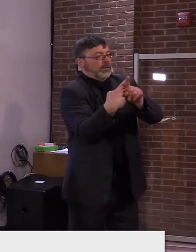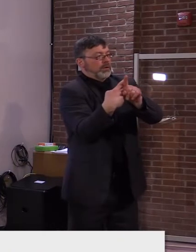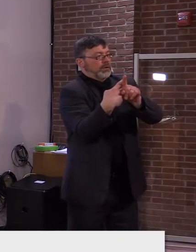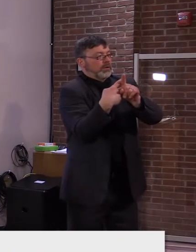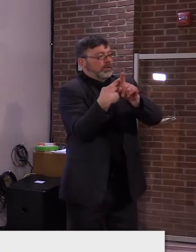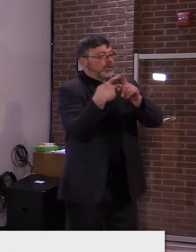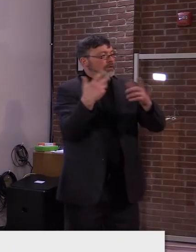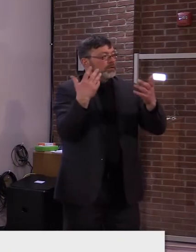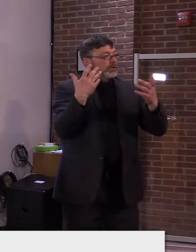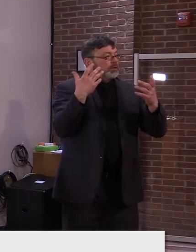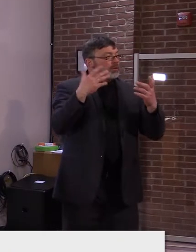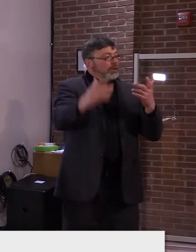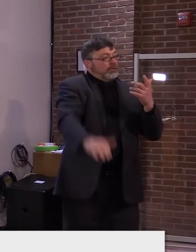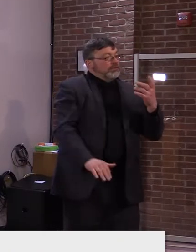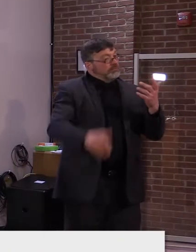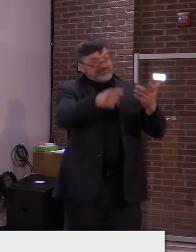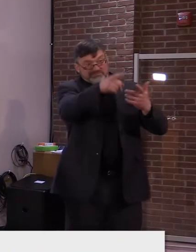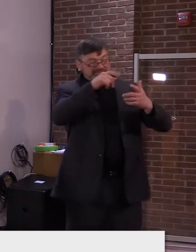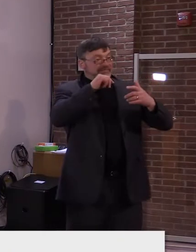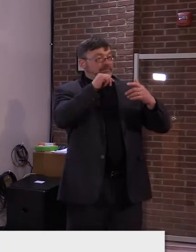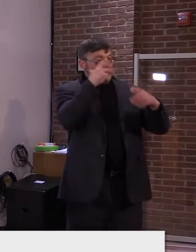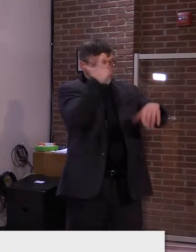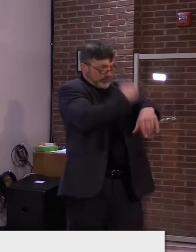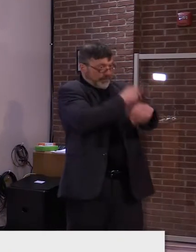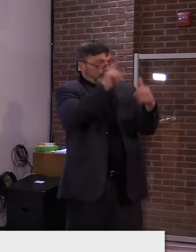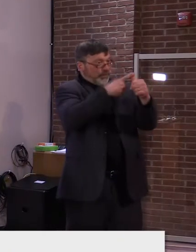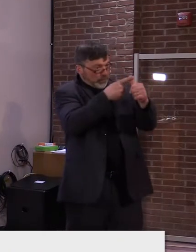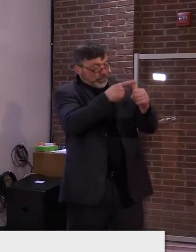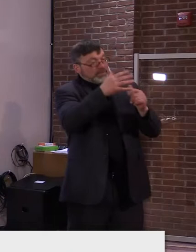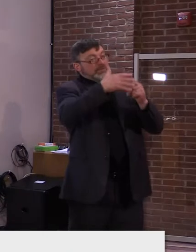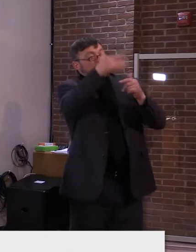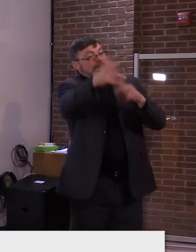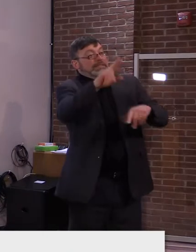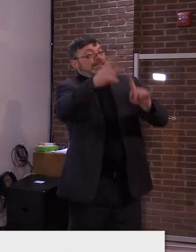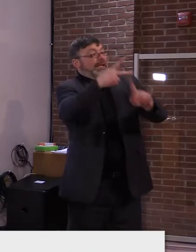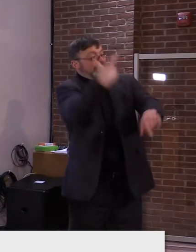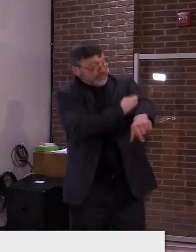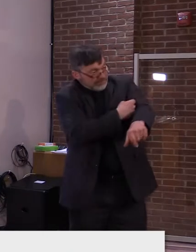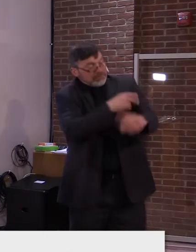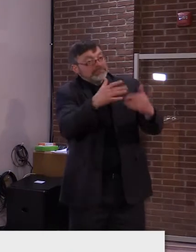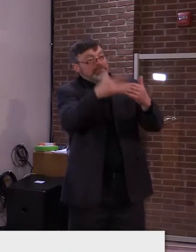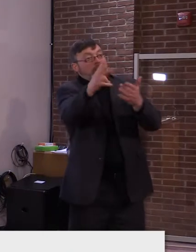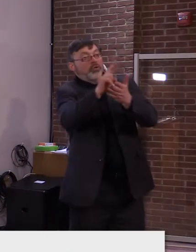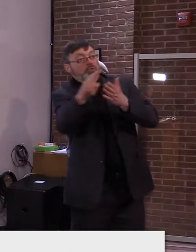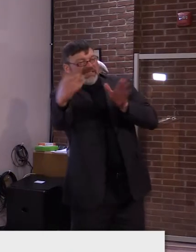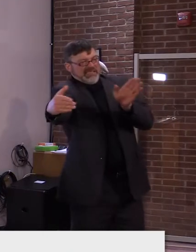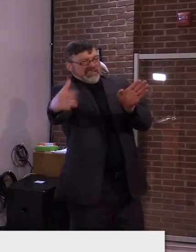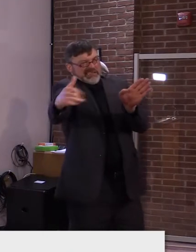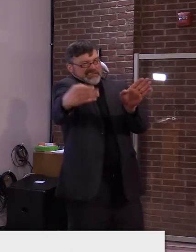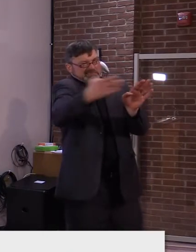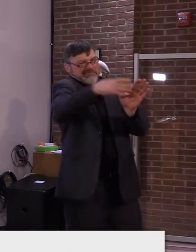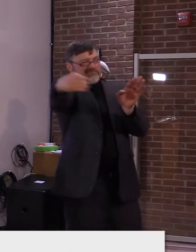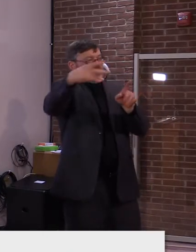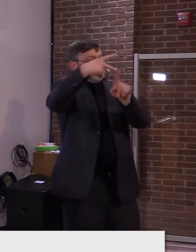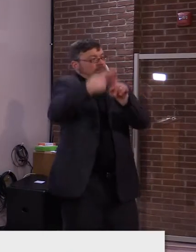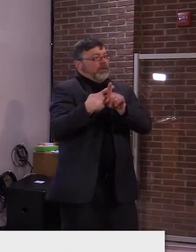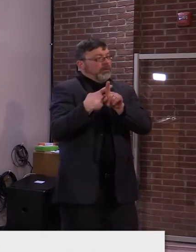I want to encourage everyone to create an account ahead of time at